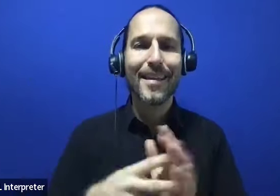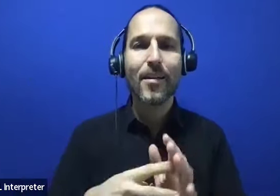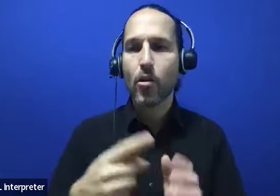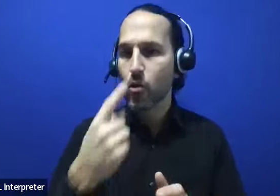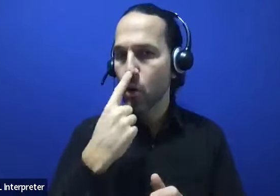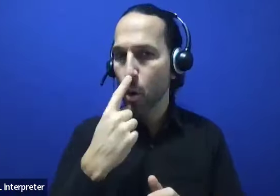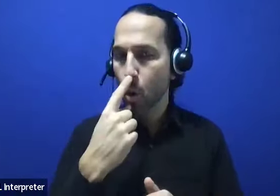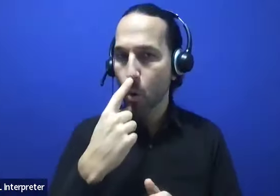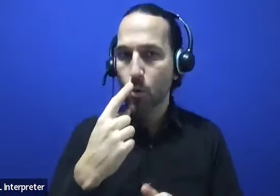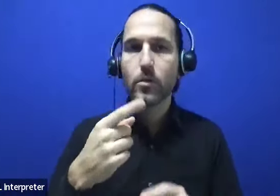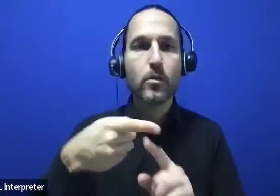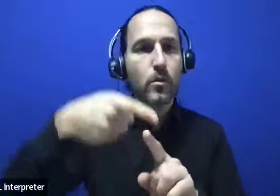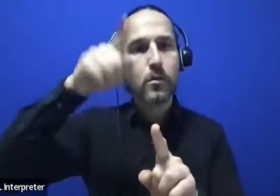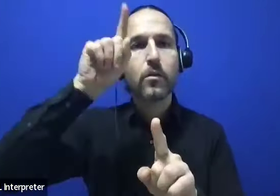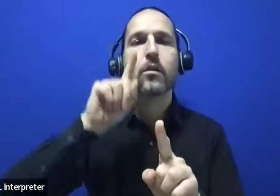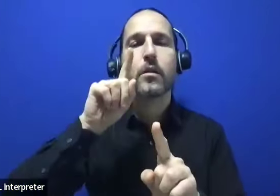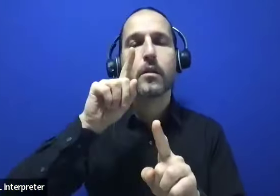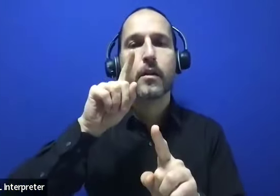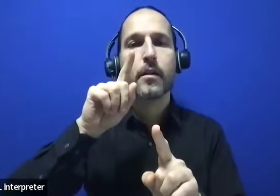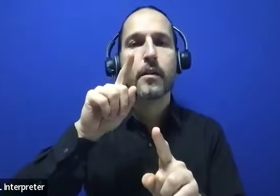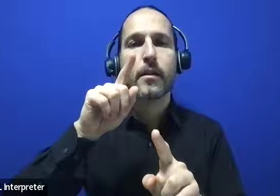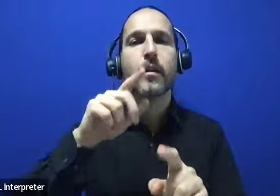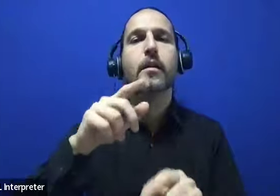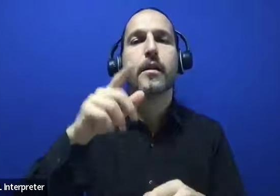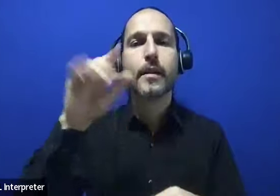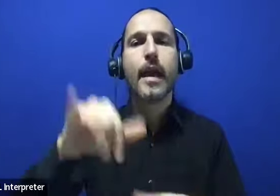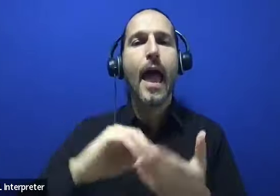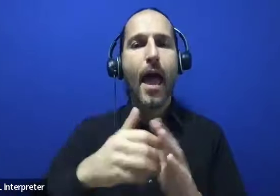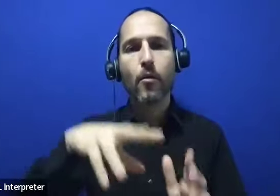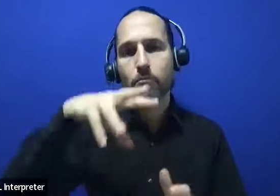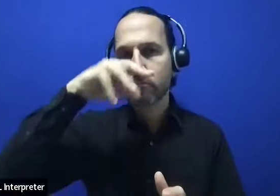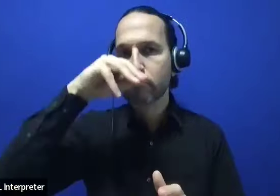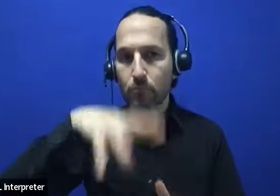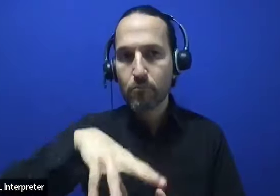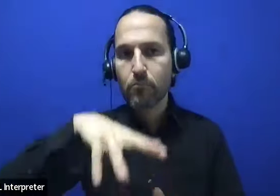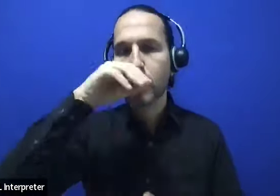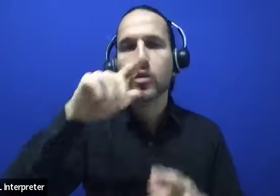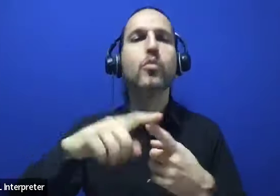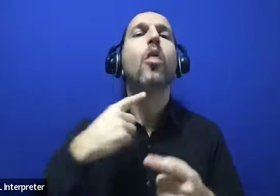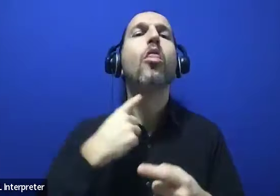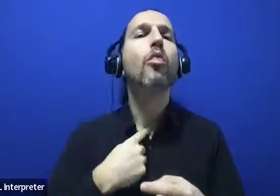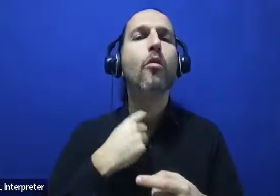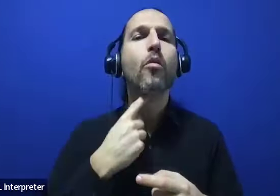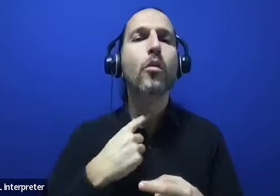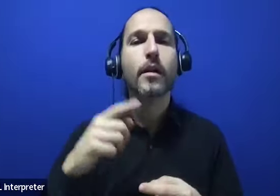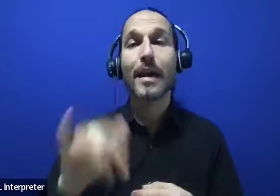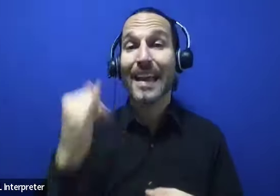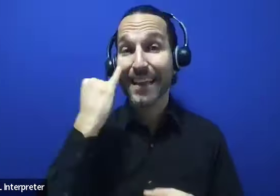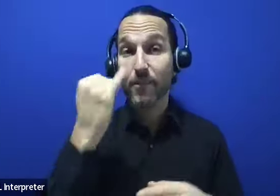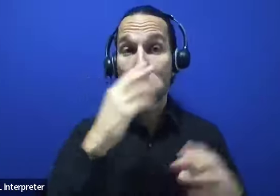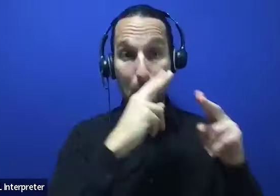back of the nose leading to the throat that allow you to breathe through your nose. Deep blockages are called